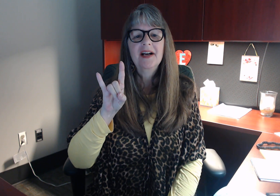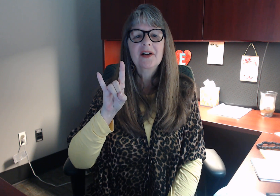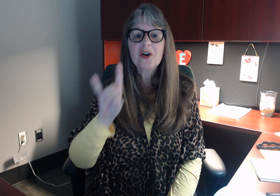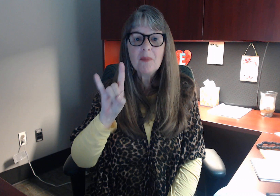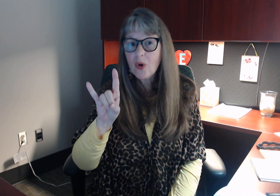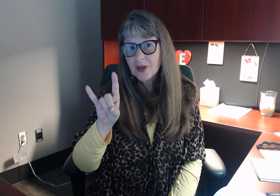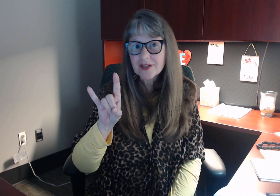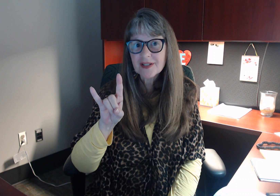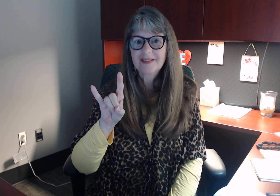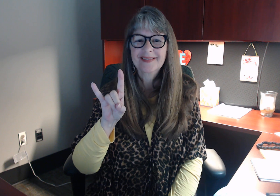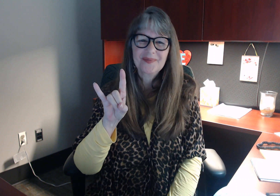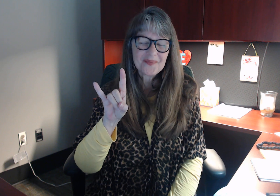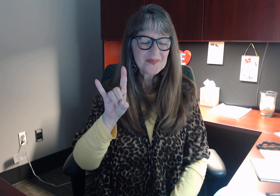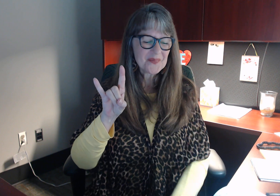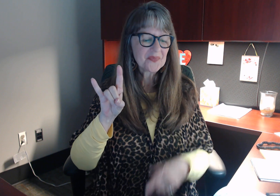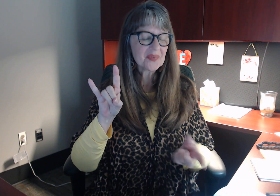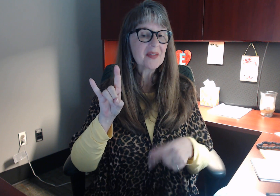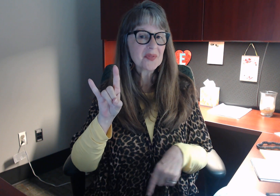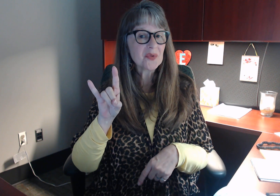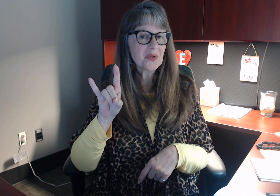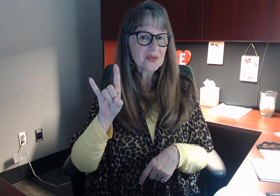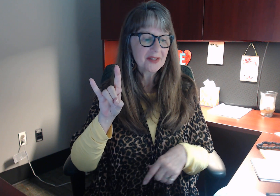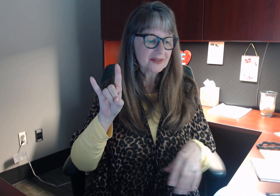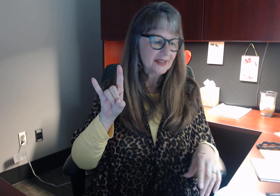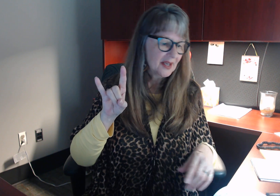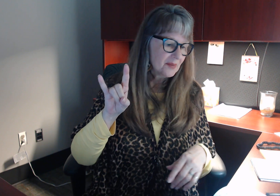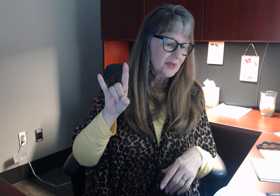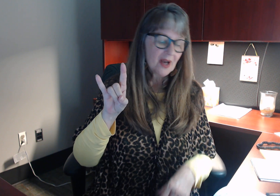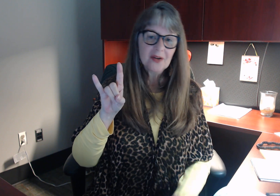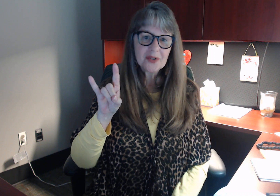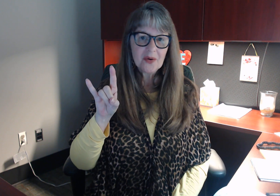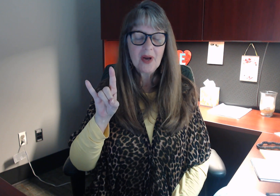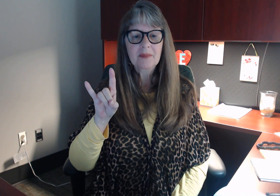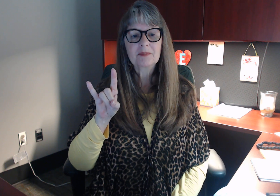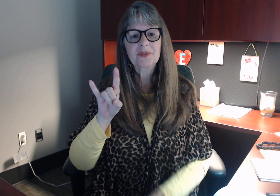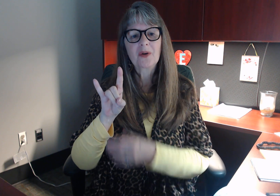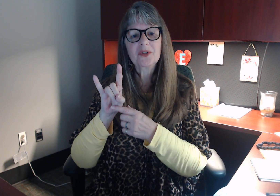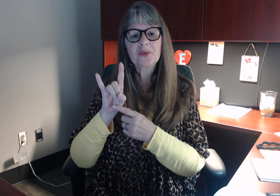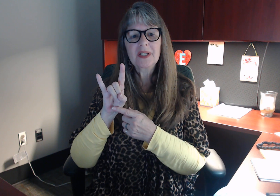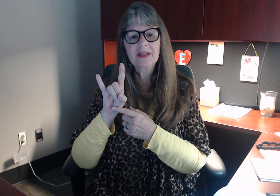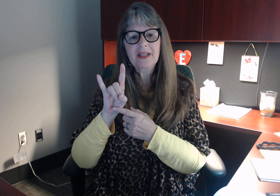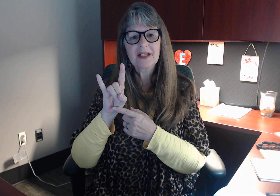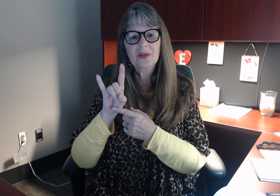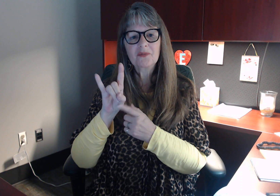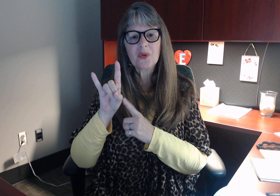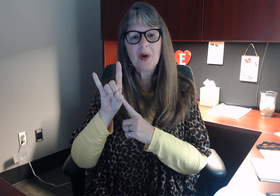Hook 'em horns. Those are those signs. But also, to do it in the, for the Y hand